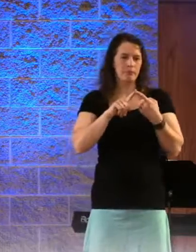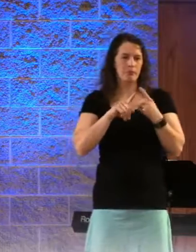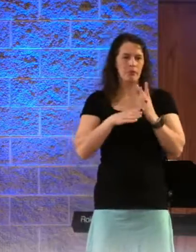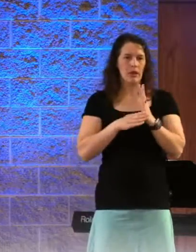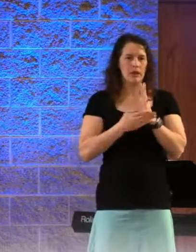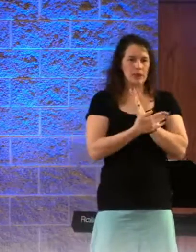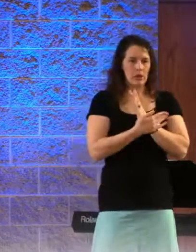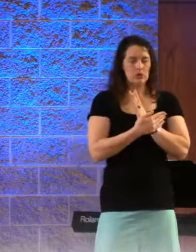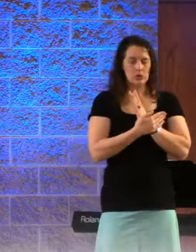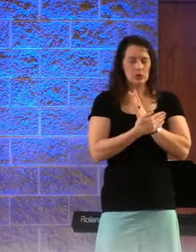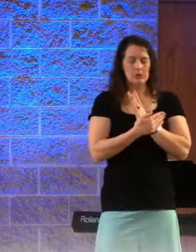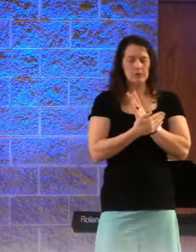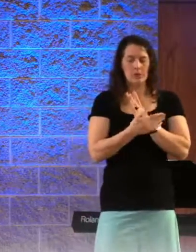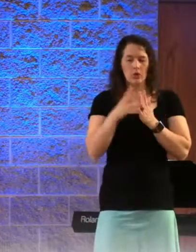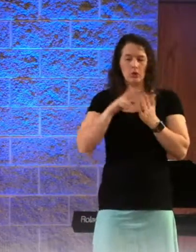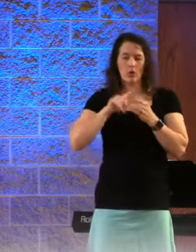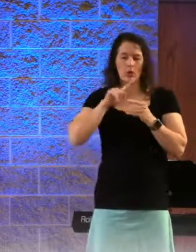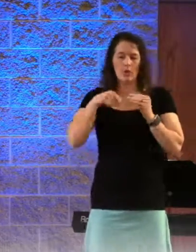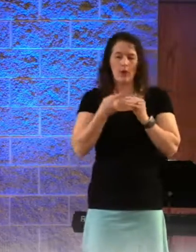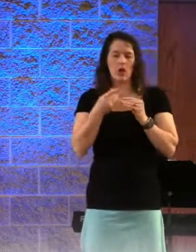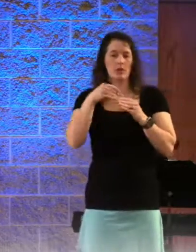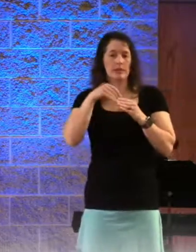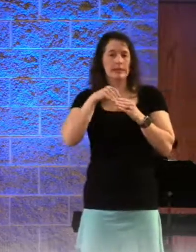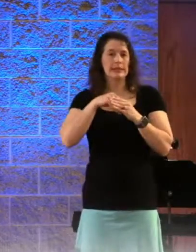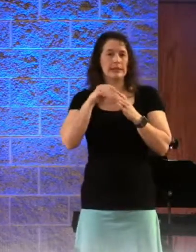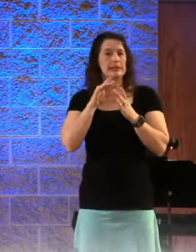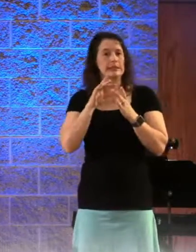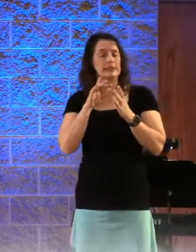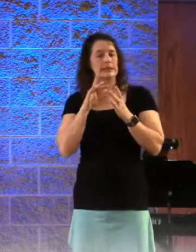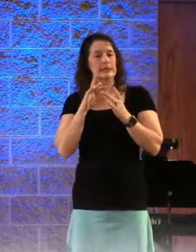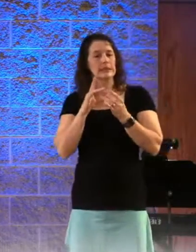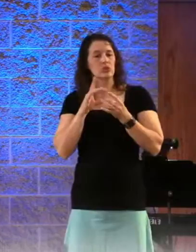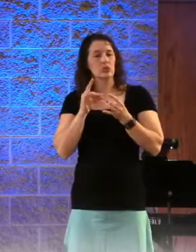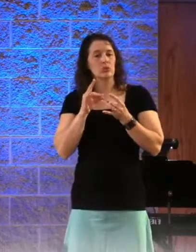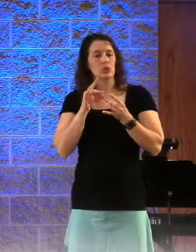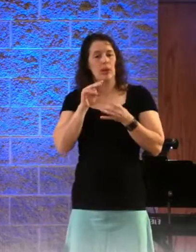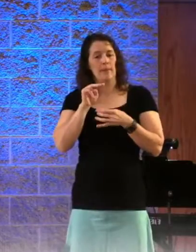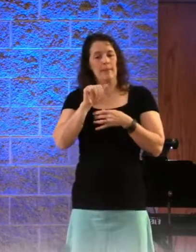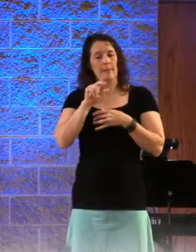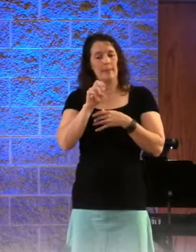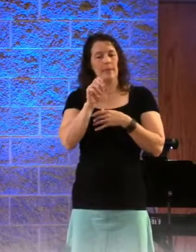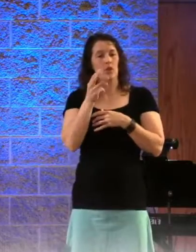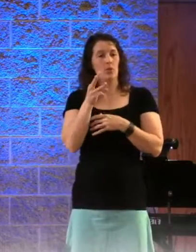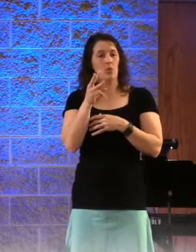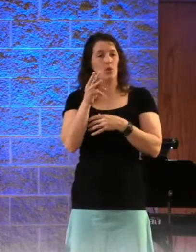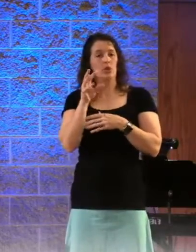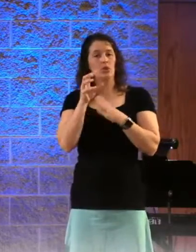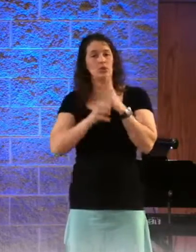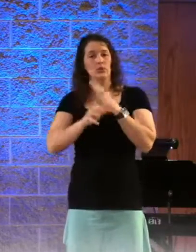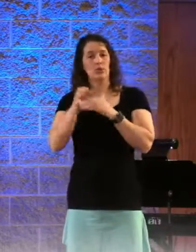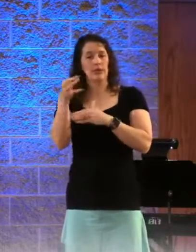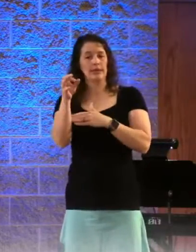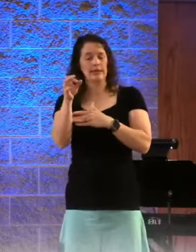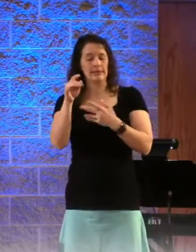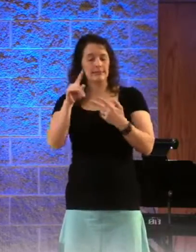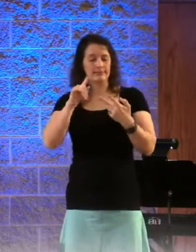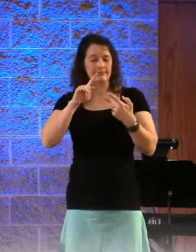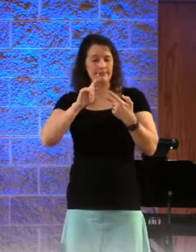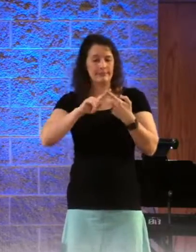that in the text that John read today, Matthew chapter 19. Secondly, emotional and physical